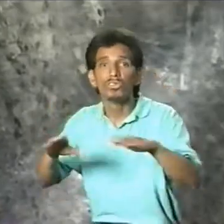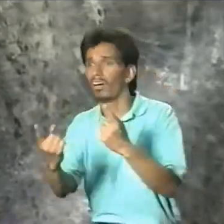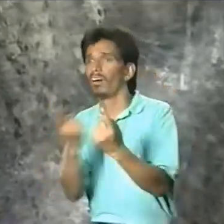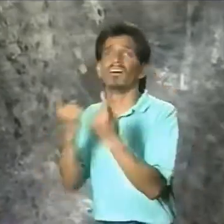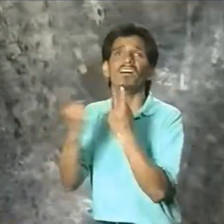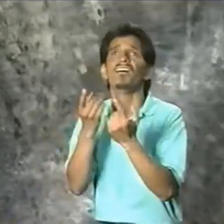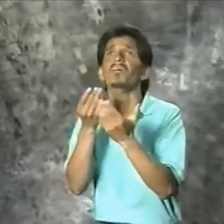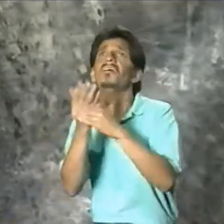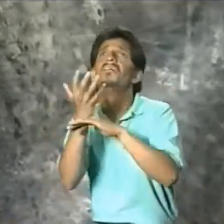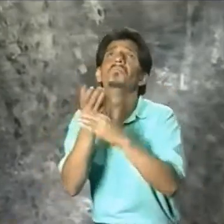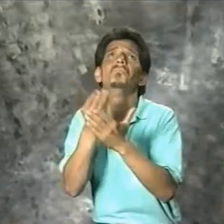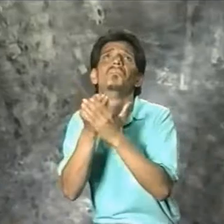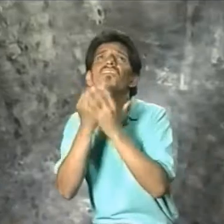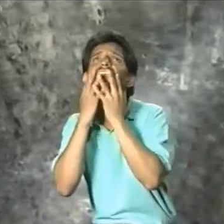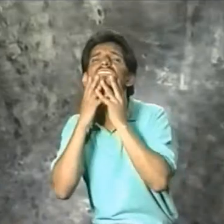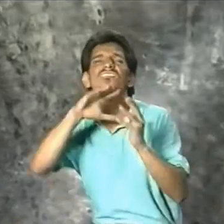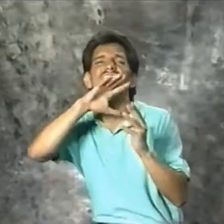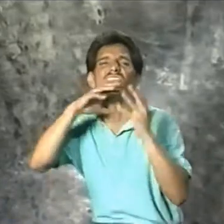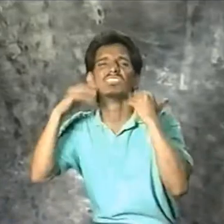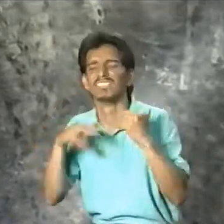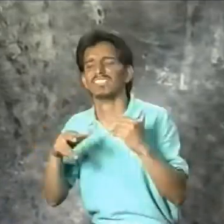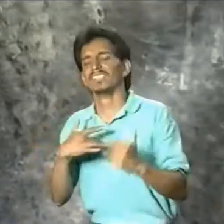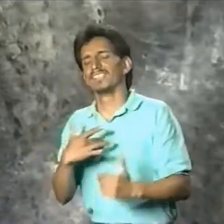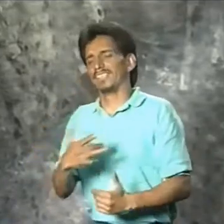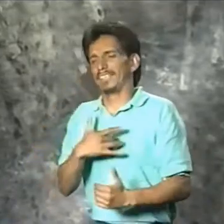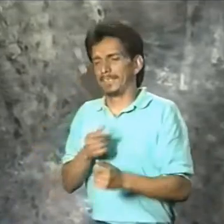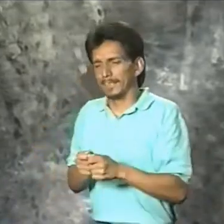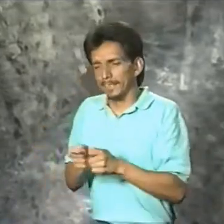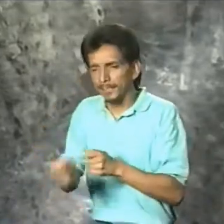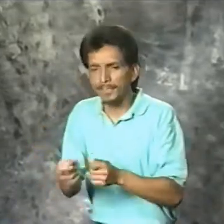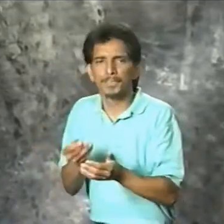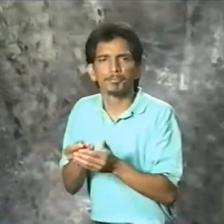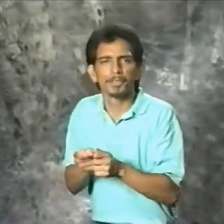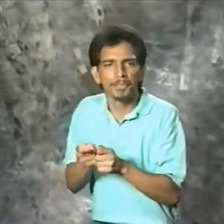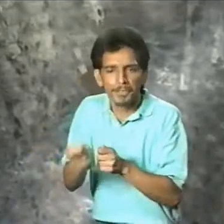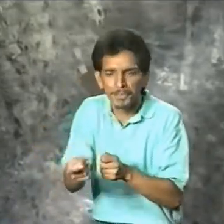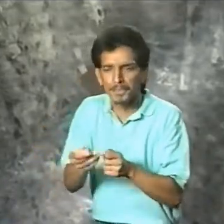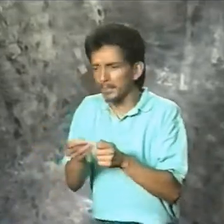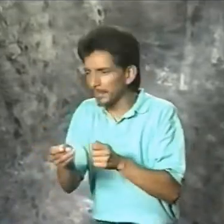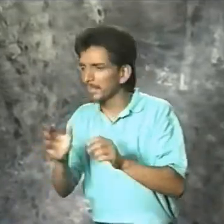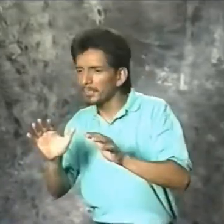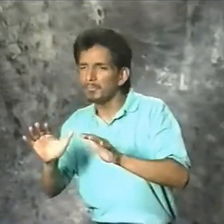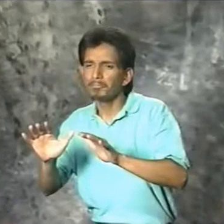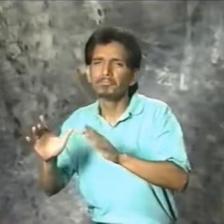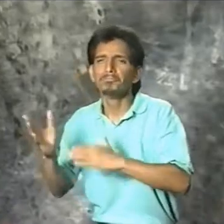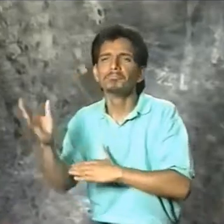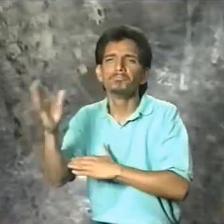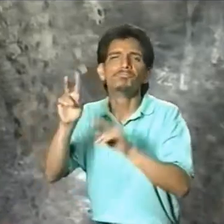times. With the community being so poor, there would be a lot of children that would come up to you and ask for money,